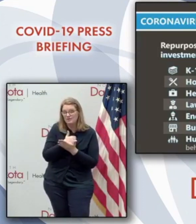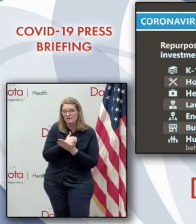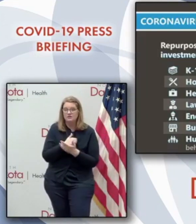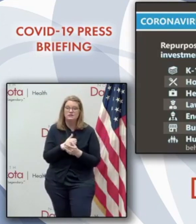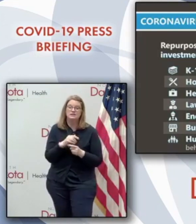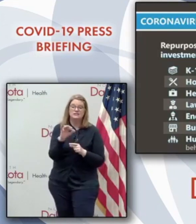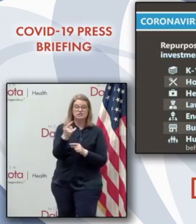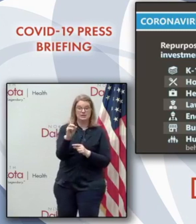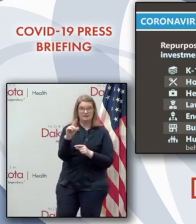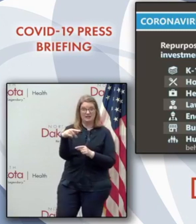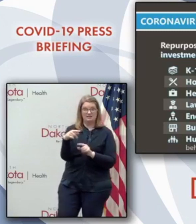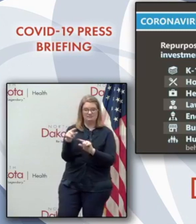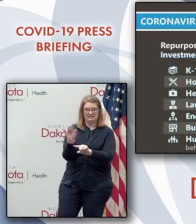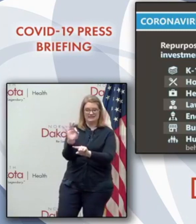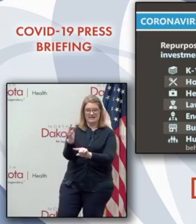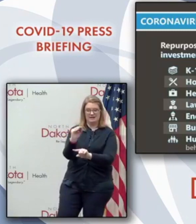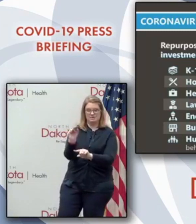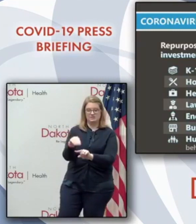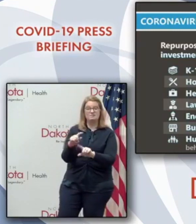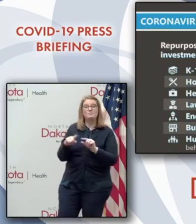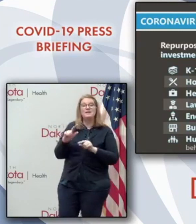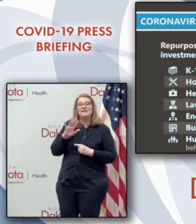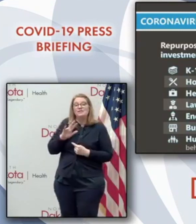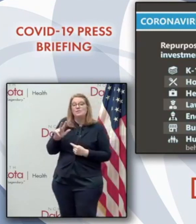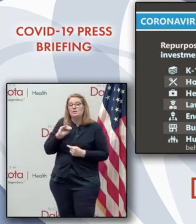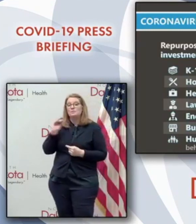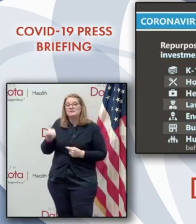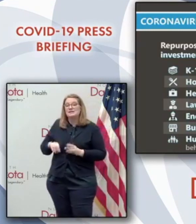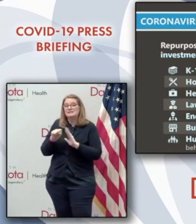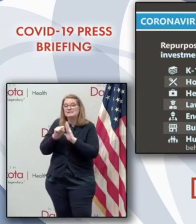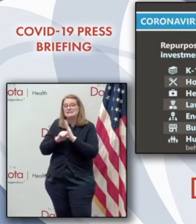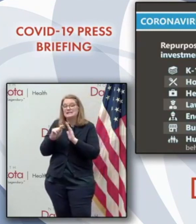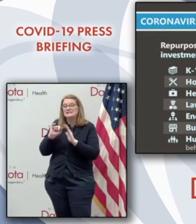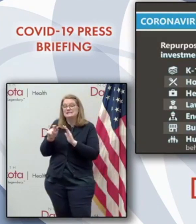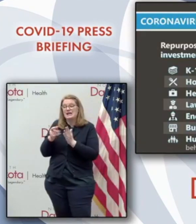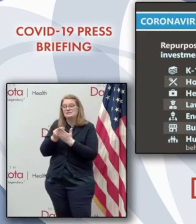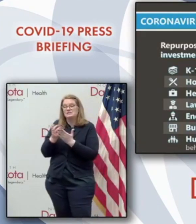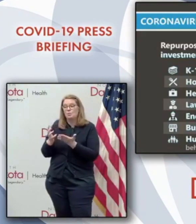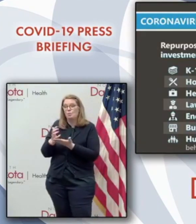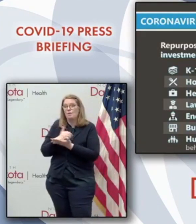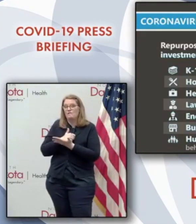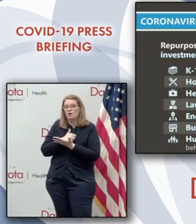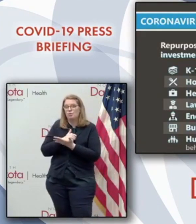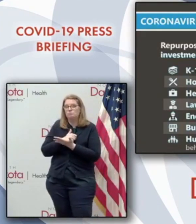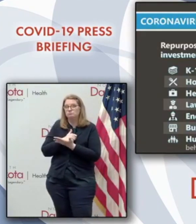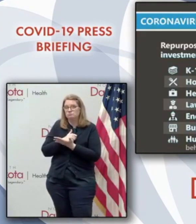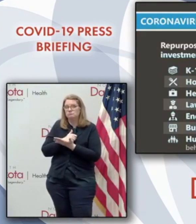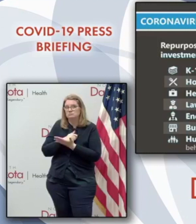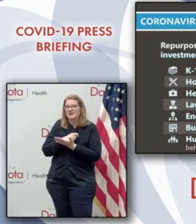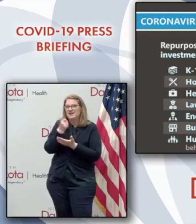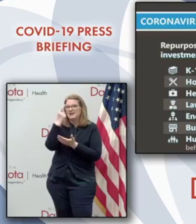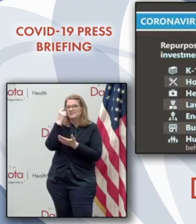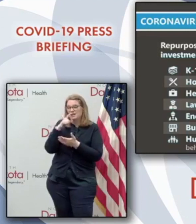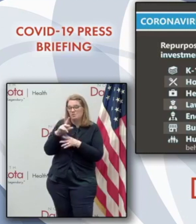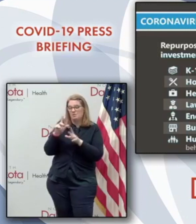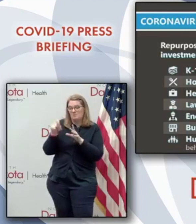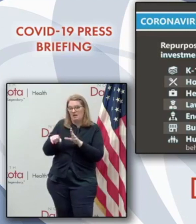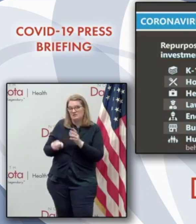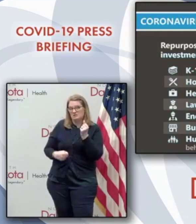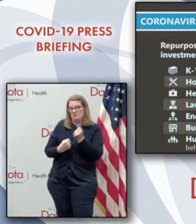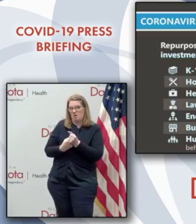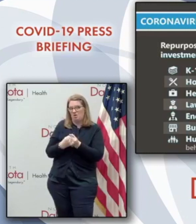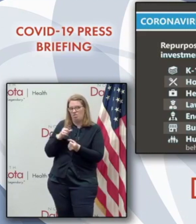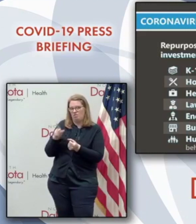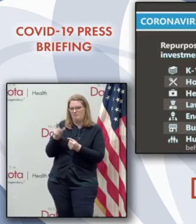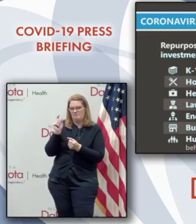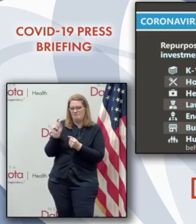GDP, 53% of state tax revenue. It's critical that we support the workers in this industry, particularly those in North